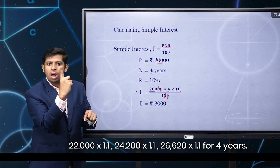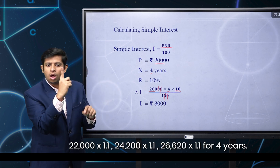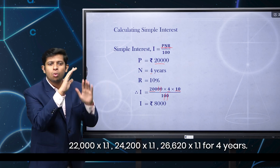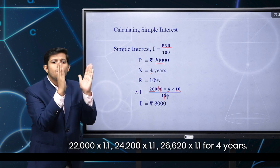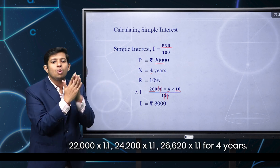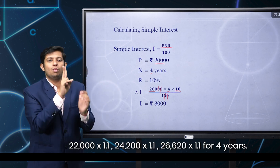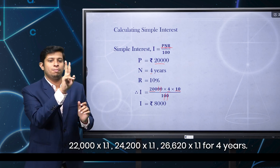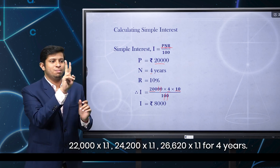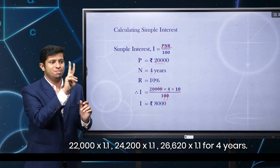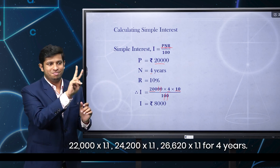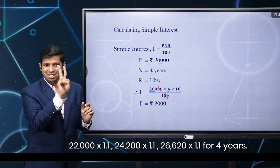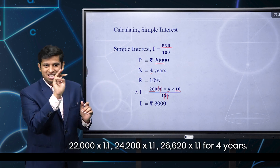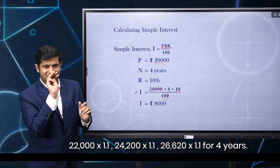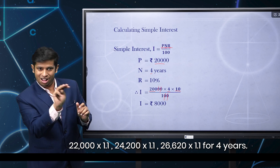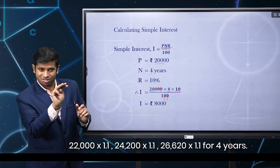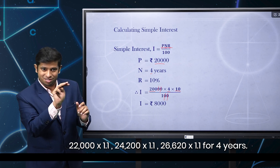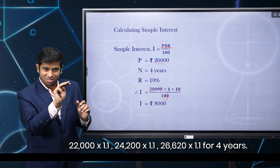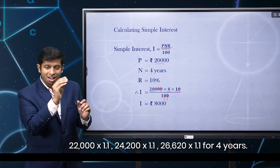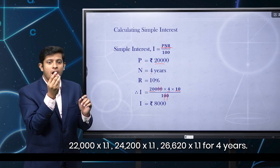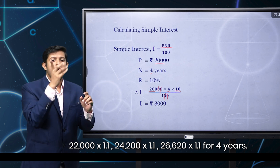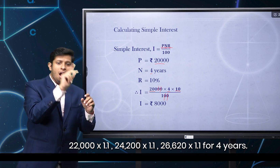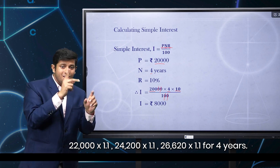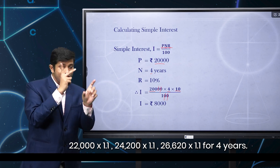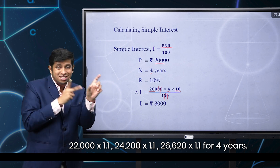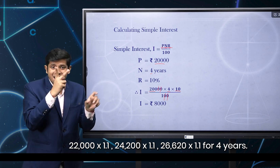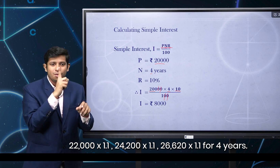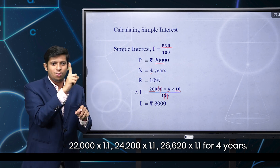into 1.1, 24,200 into 1.1, comma